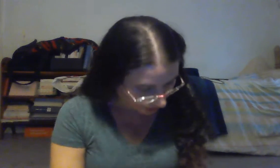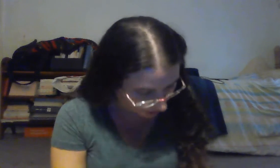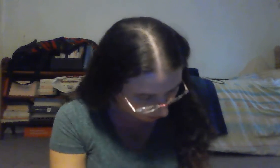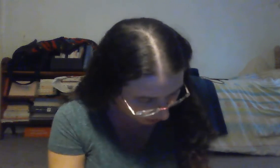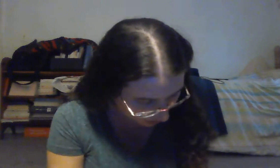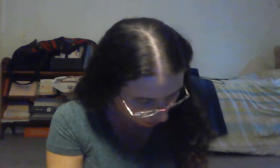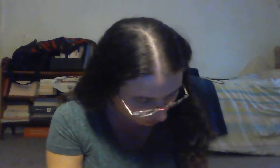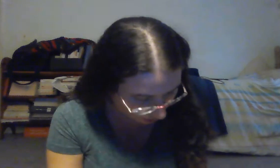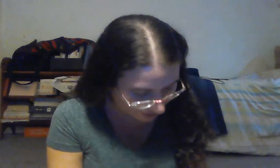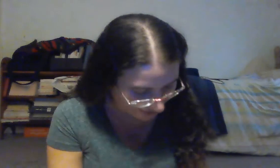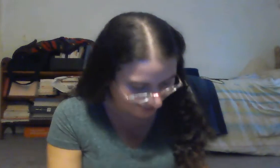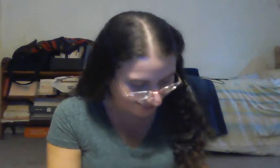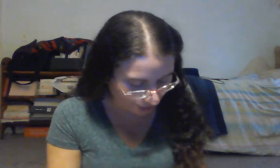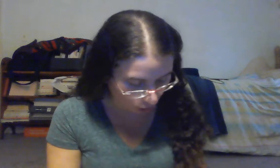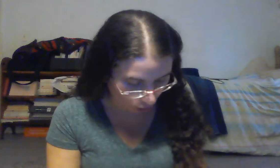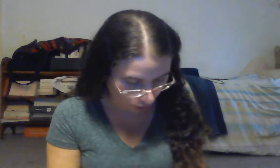Right, money tomorrow it send her.